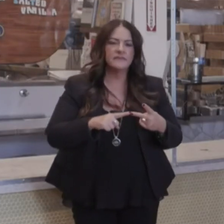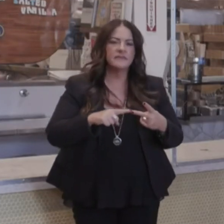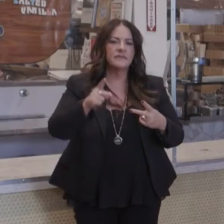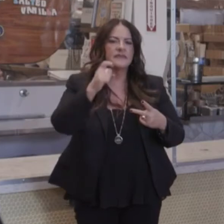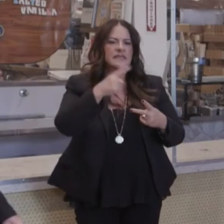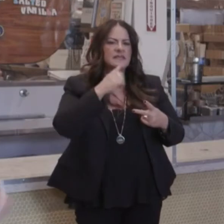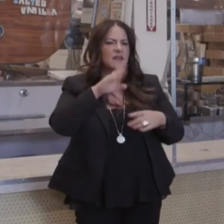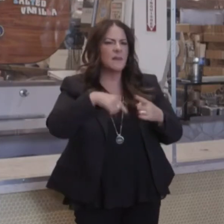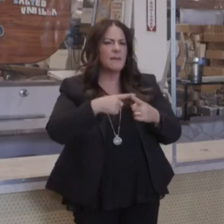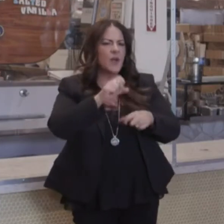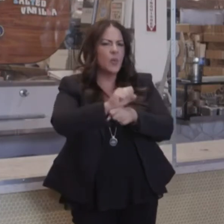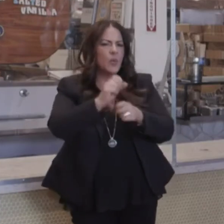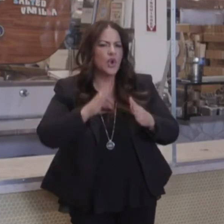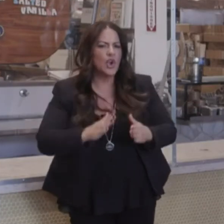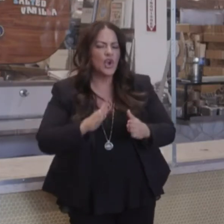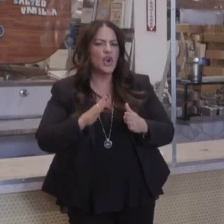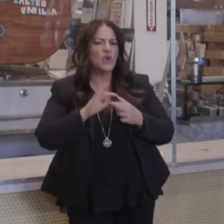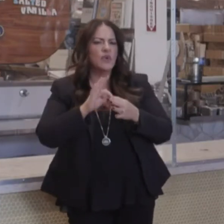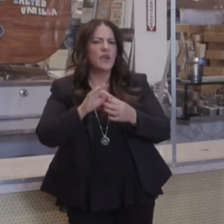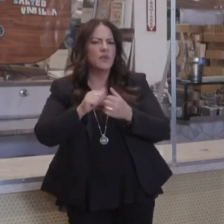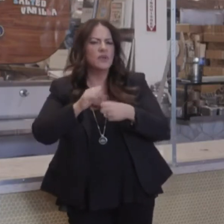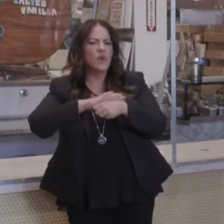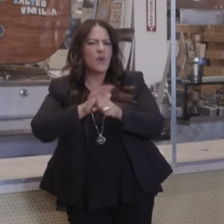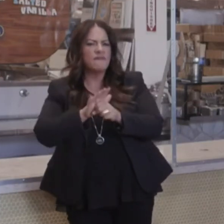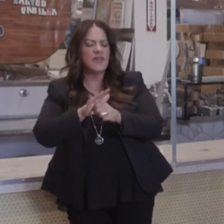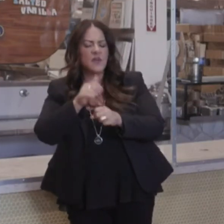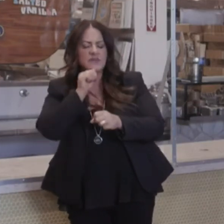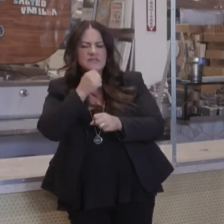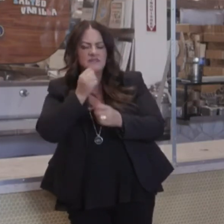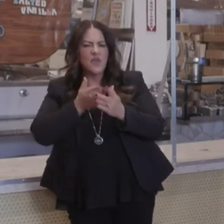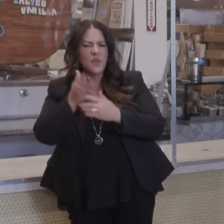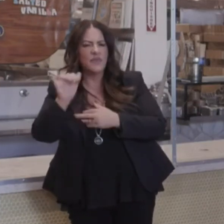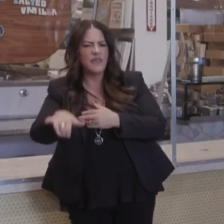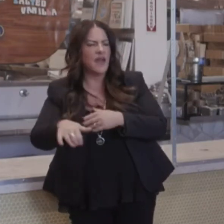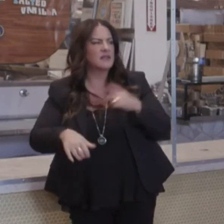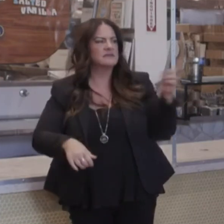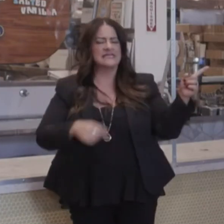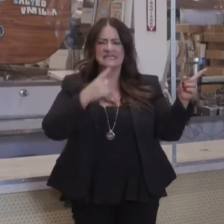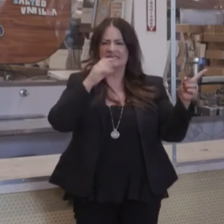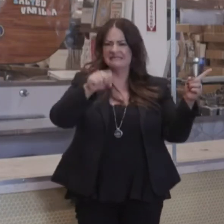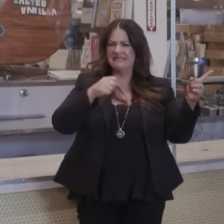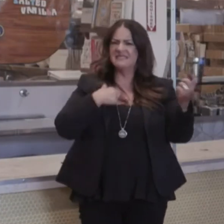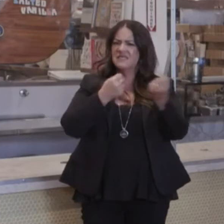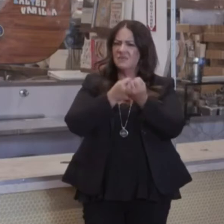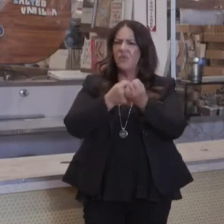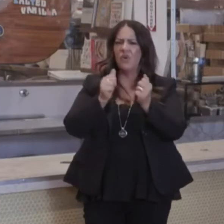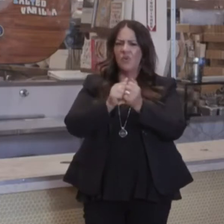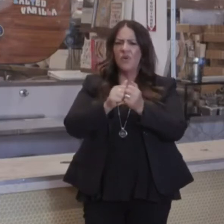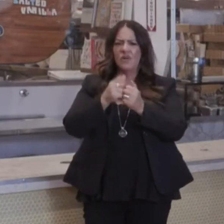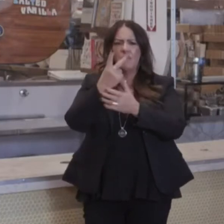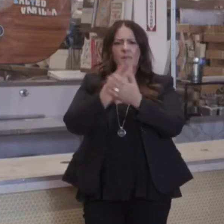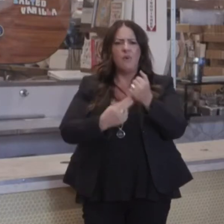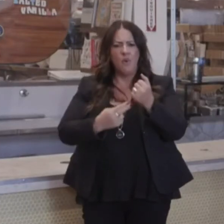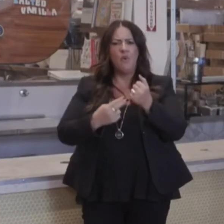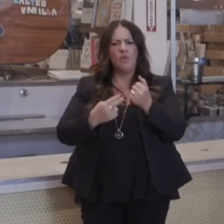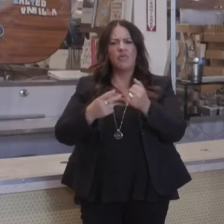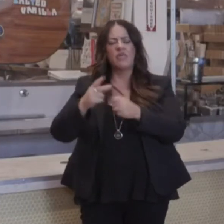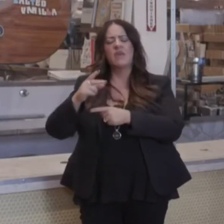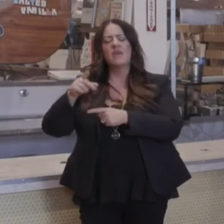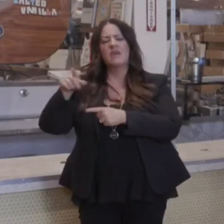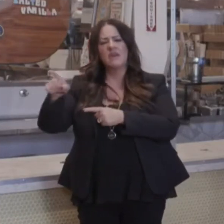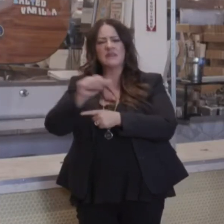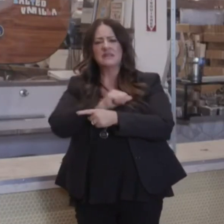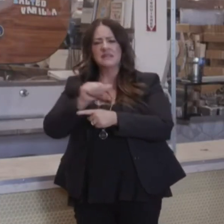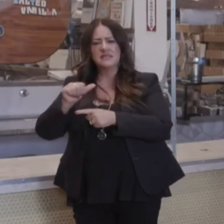workers who can't work because of COVID. Is that something that you support? Well, I've supported in the past. We're working with legislative leaders on that precisely.